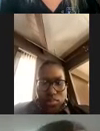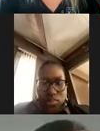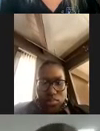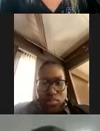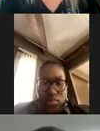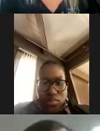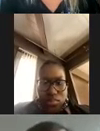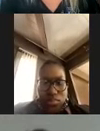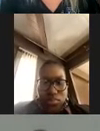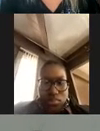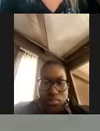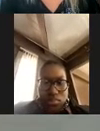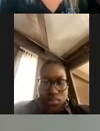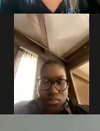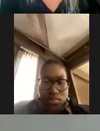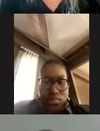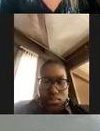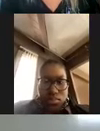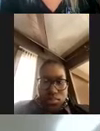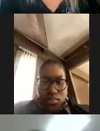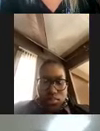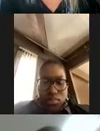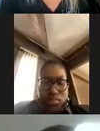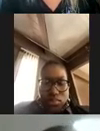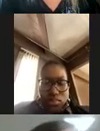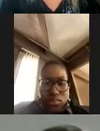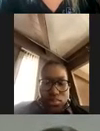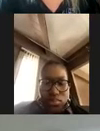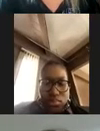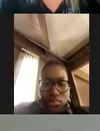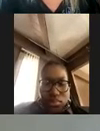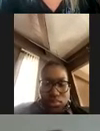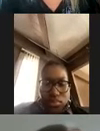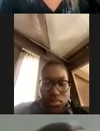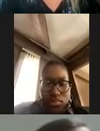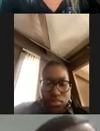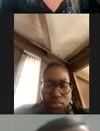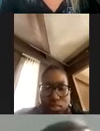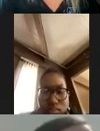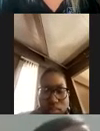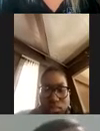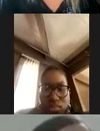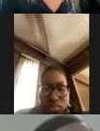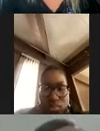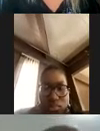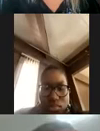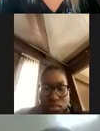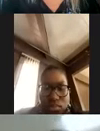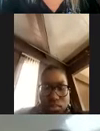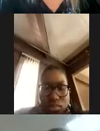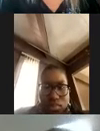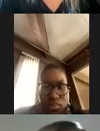6th grade, and we've gone back to like pre-primer sight words, doing stuff like that. I was just